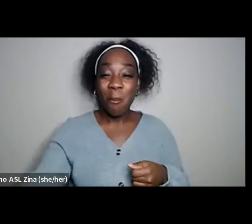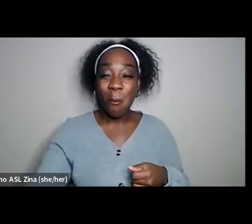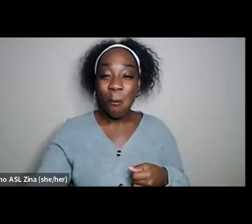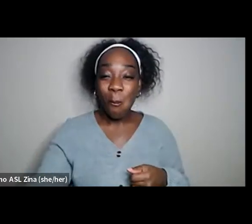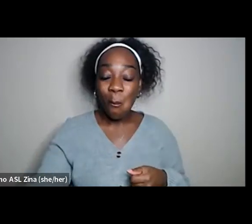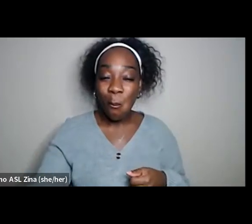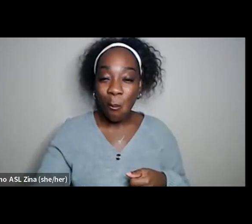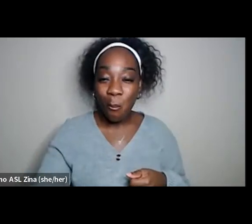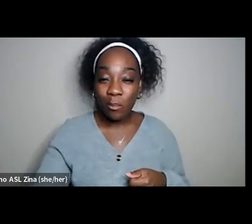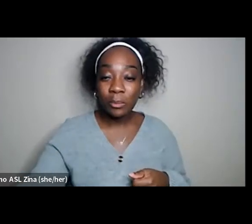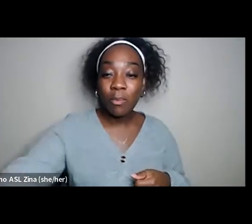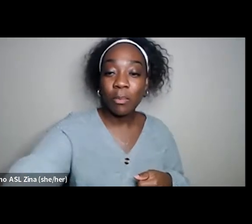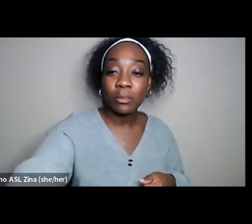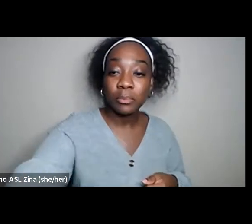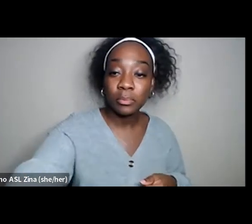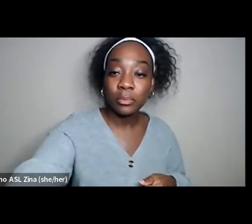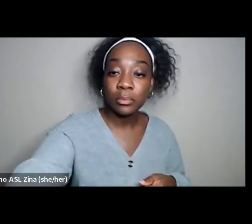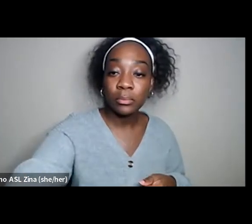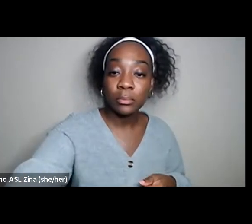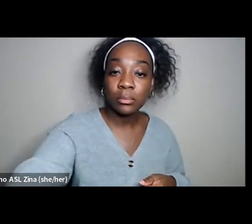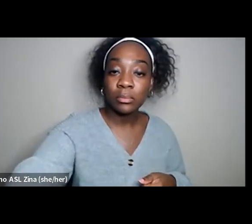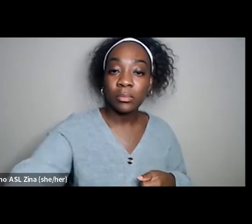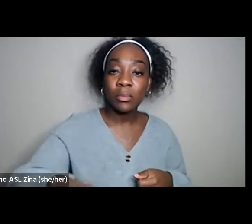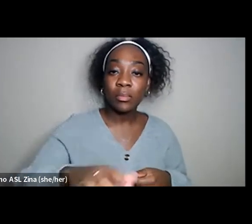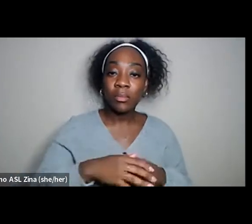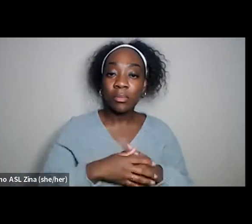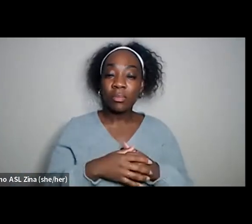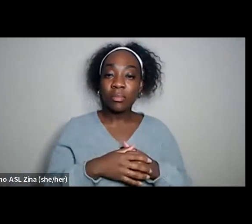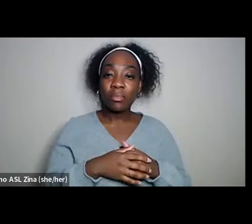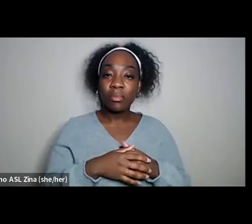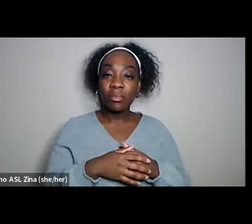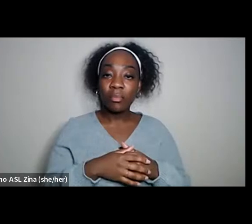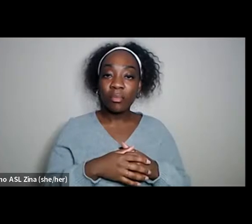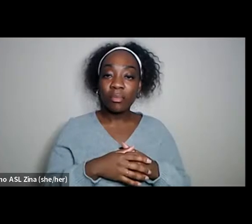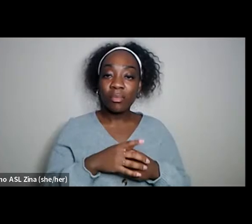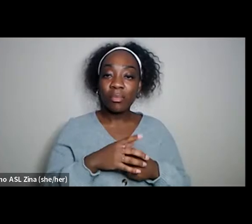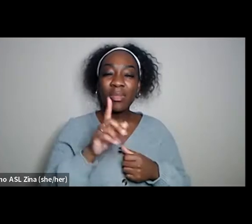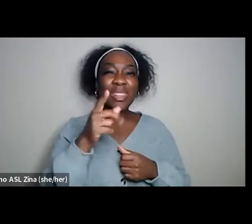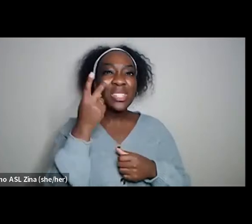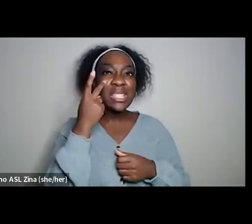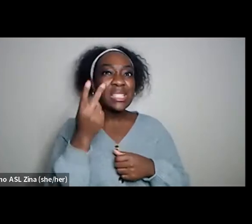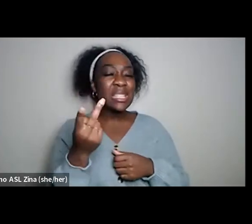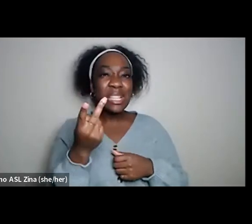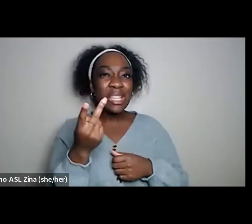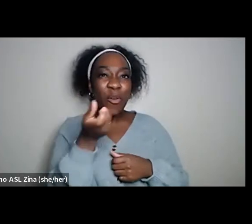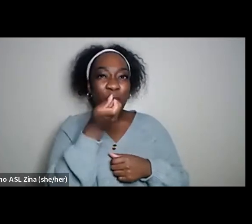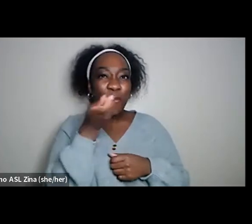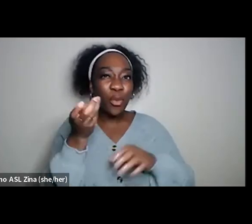I was thinking that all I see is a little 2 round. That's me.